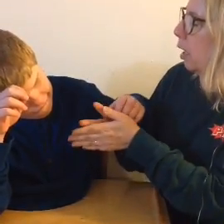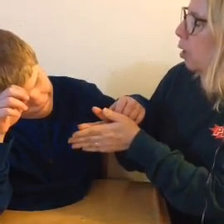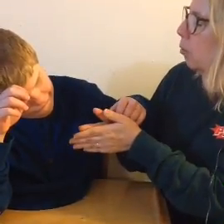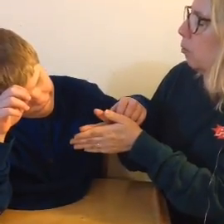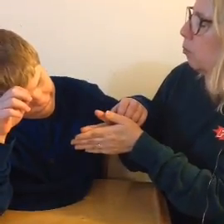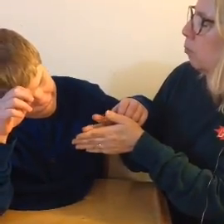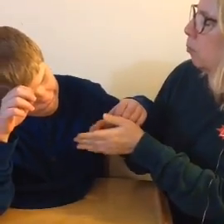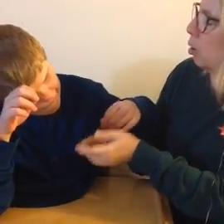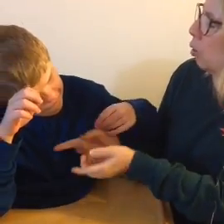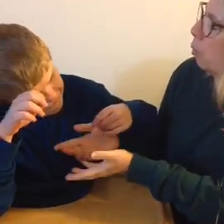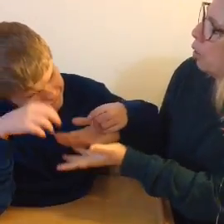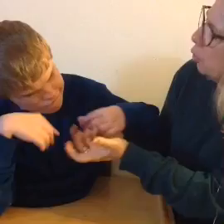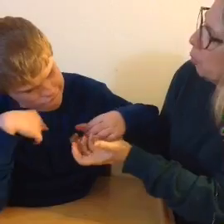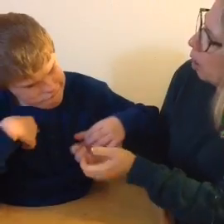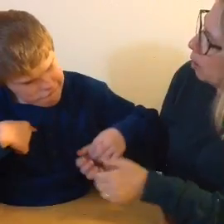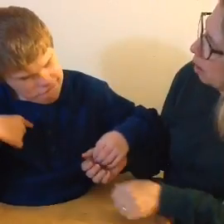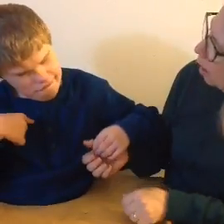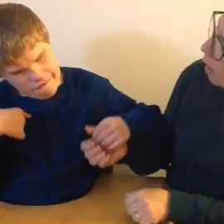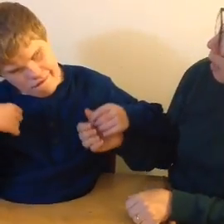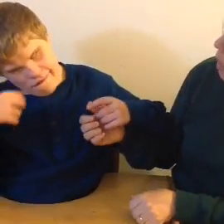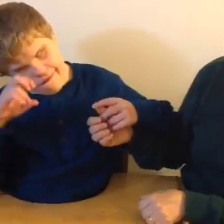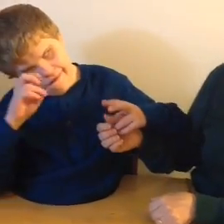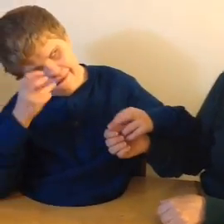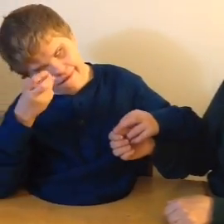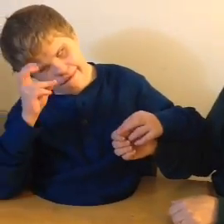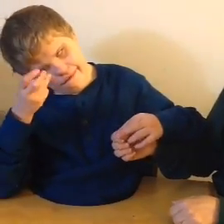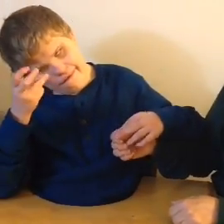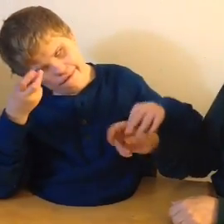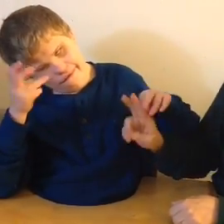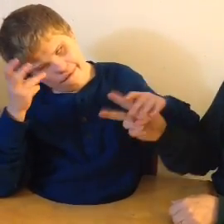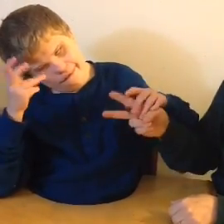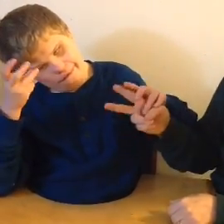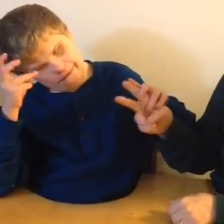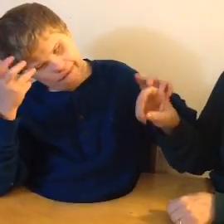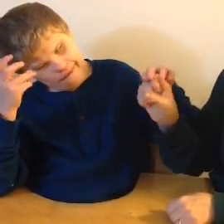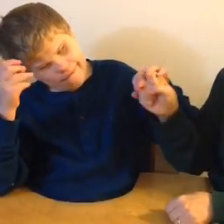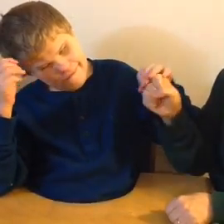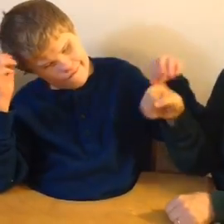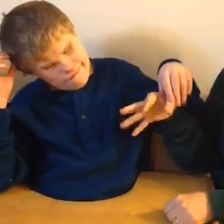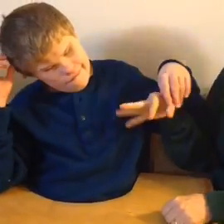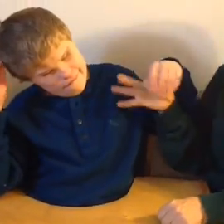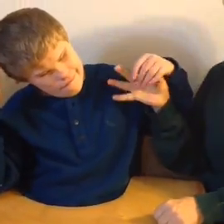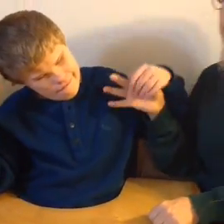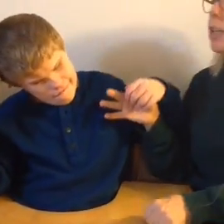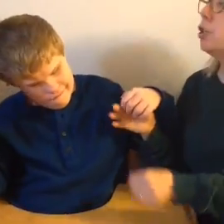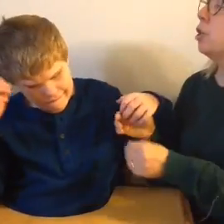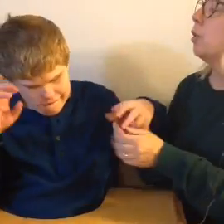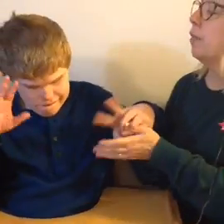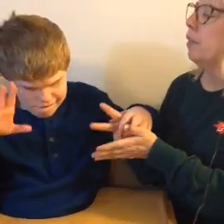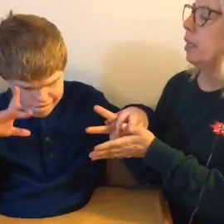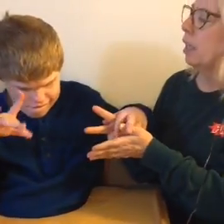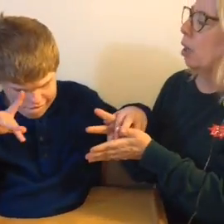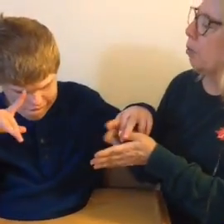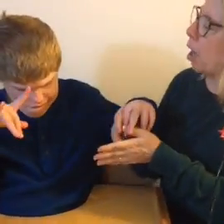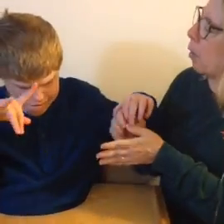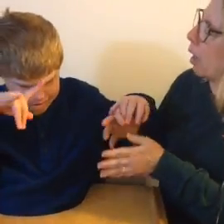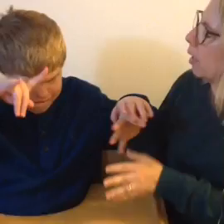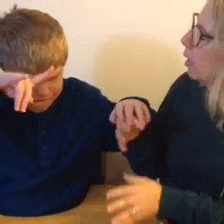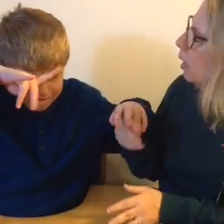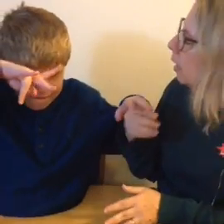video? What do you want? I want a video. Okay, let's get you a video. All right, in